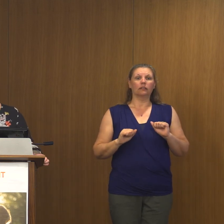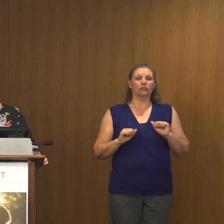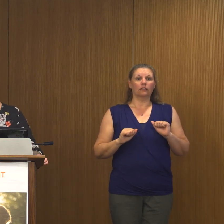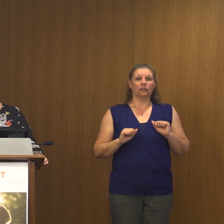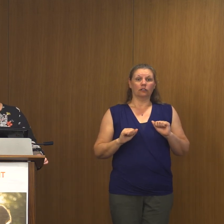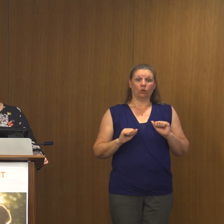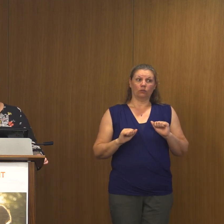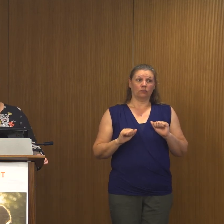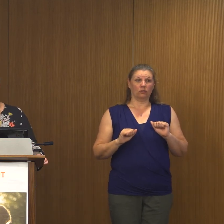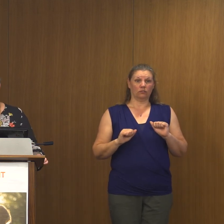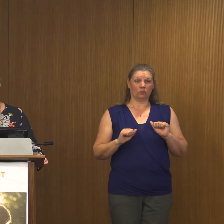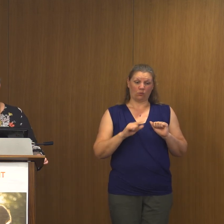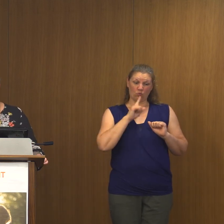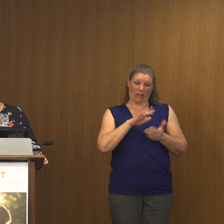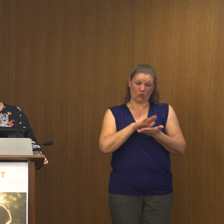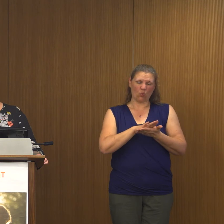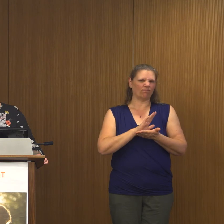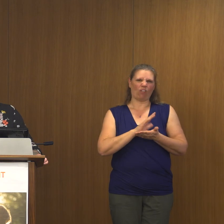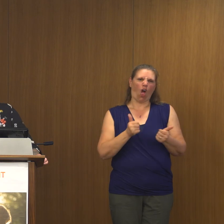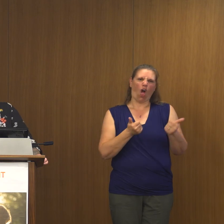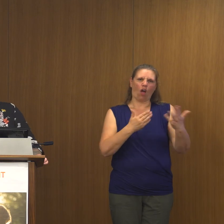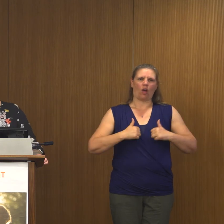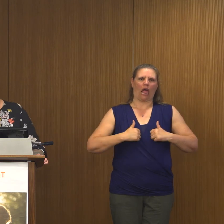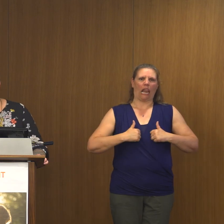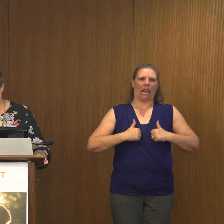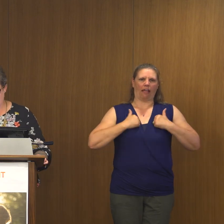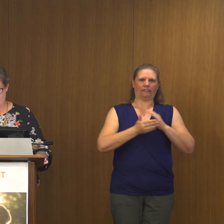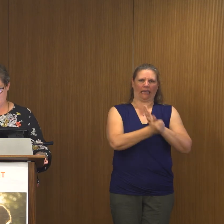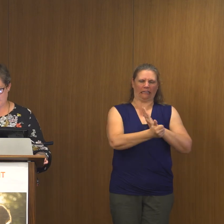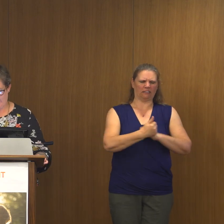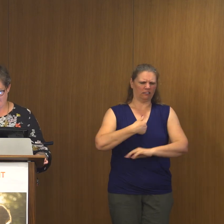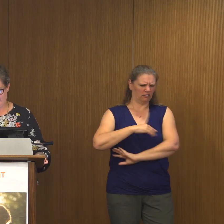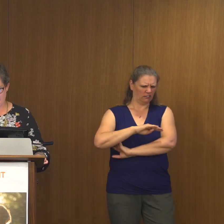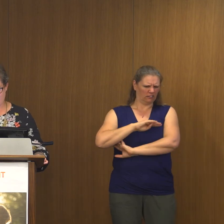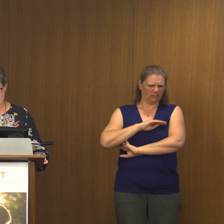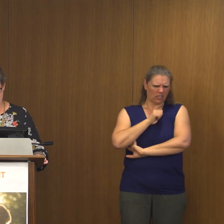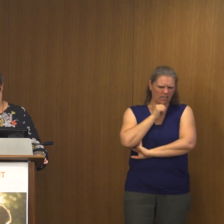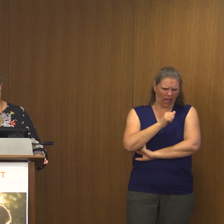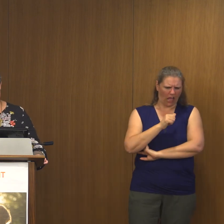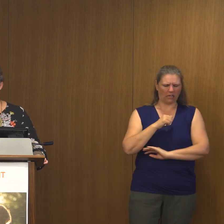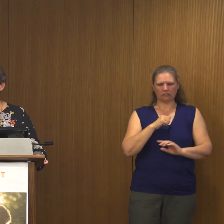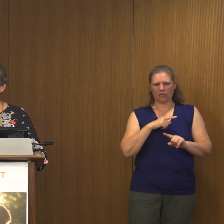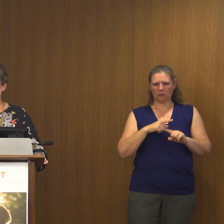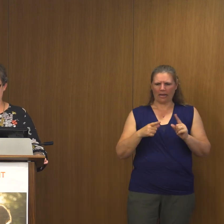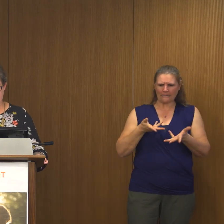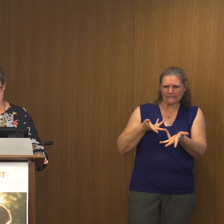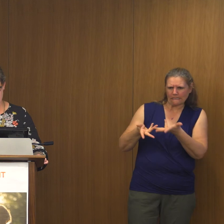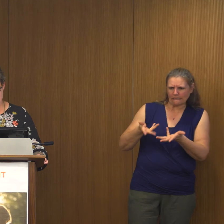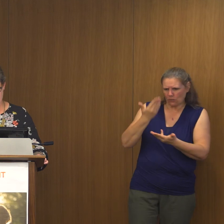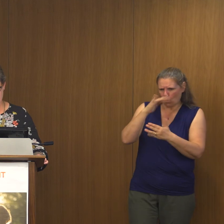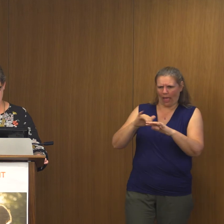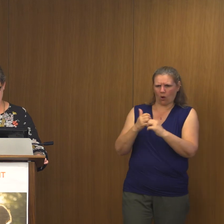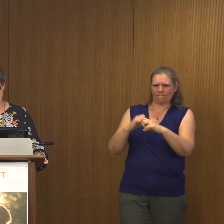for school was a life skills class. None of us were satisfied, let alone equipped to advocate for an education that better suited his